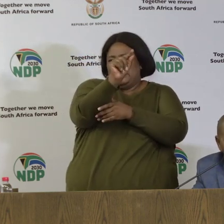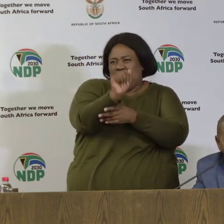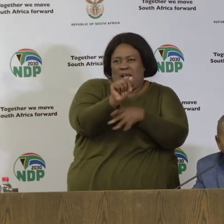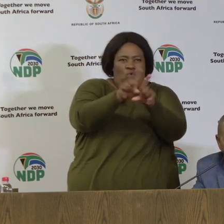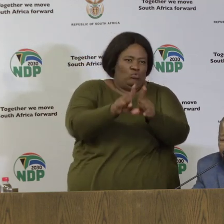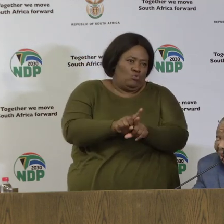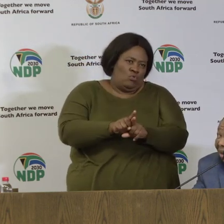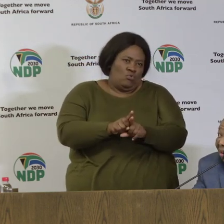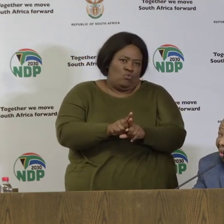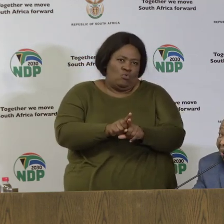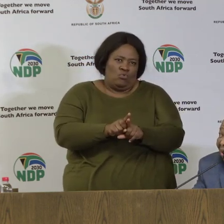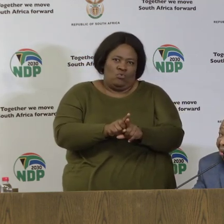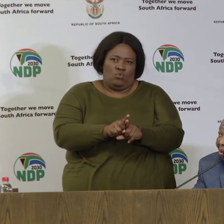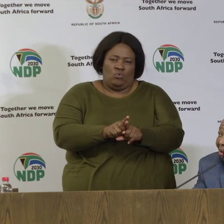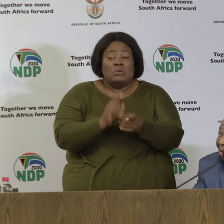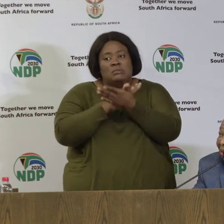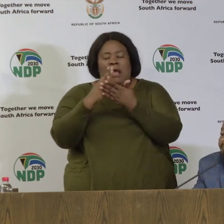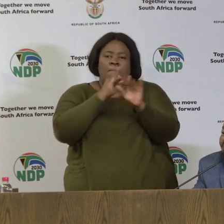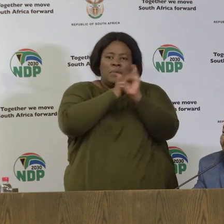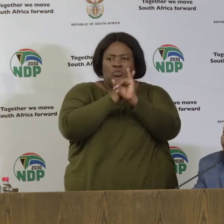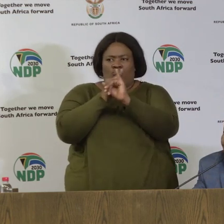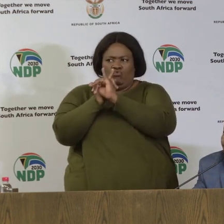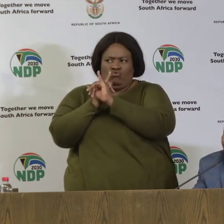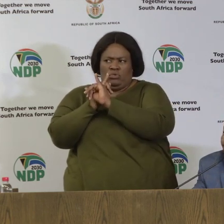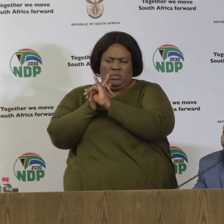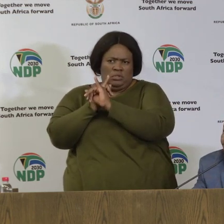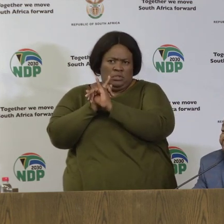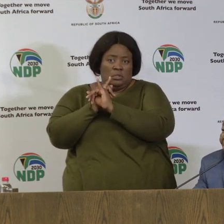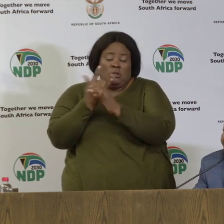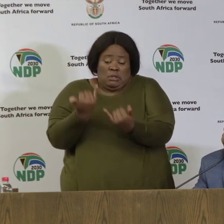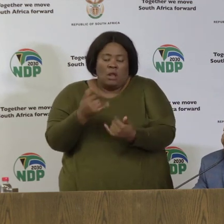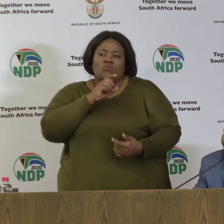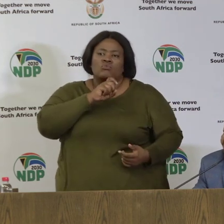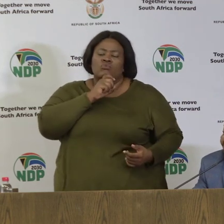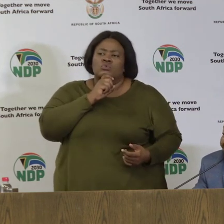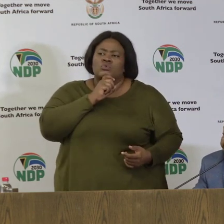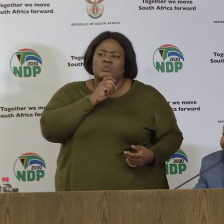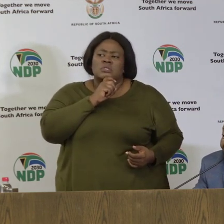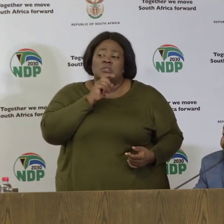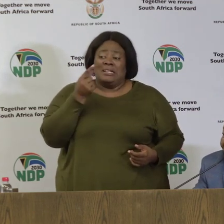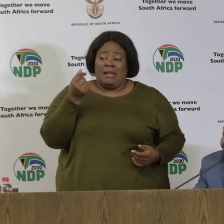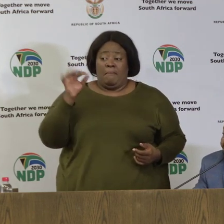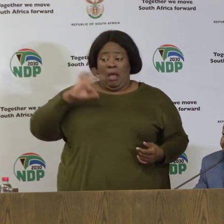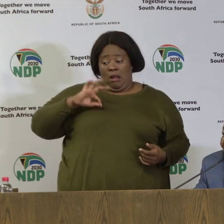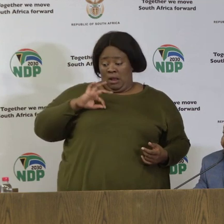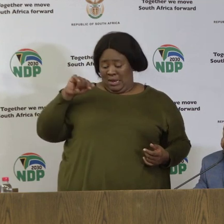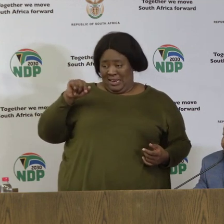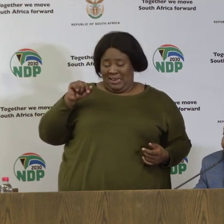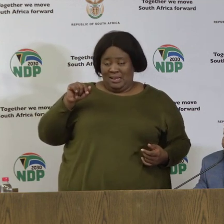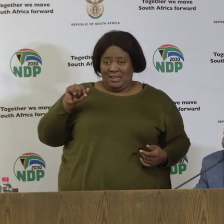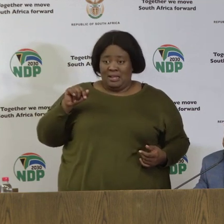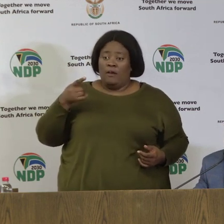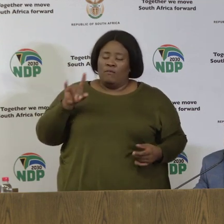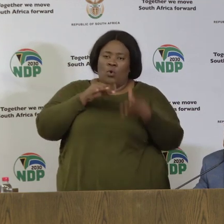as part of the package. Some institutions mix it on how they use the allowance,